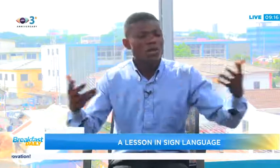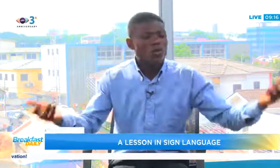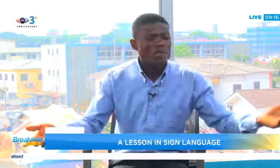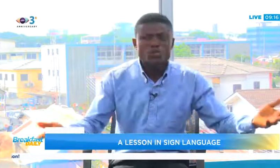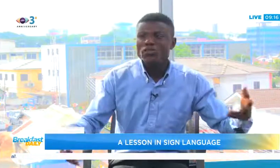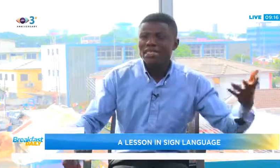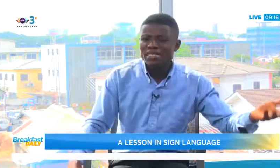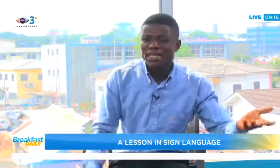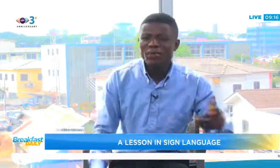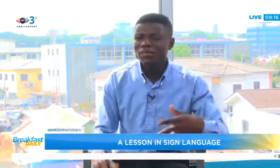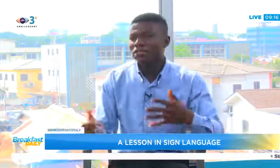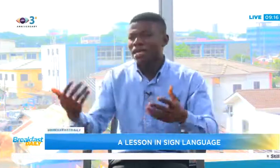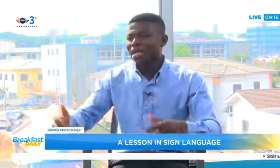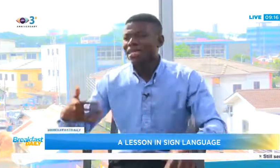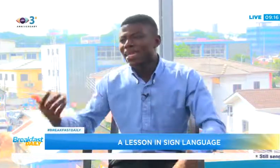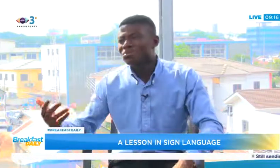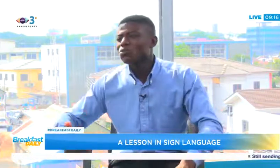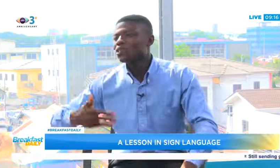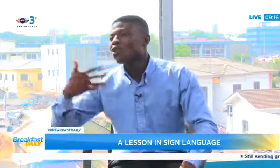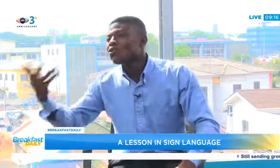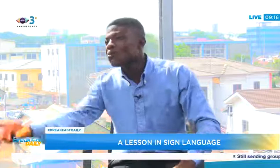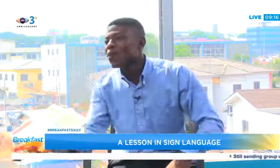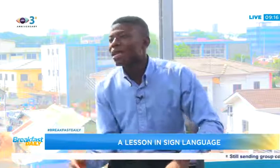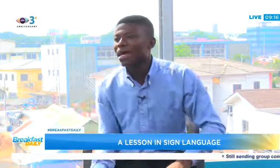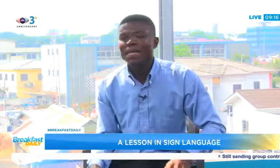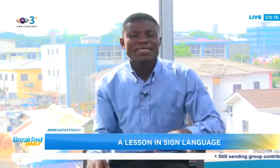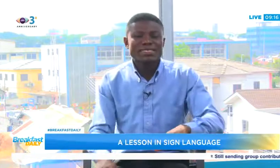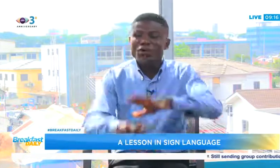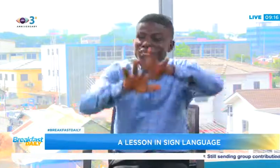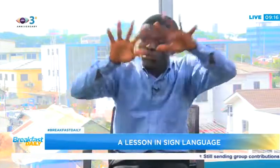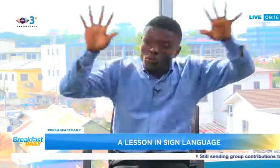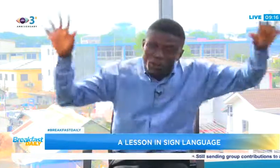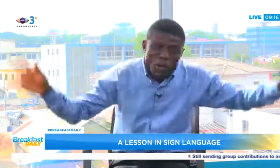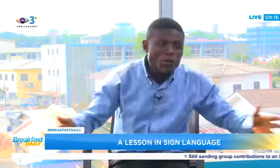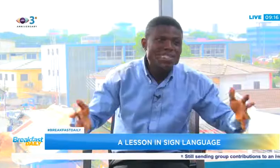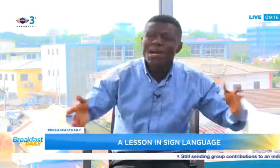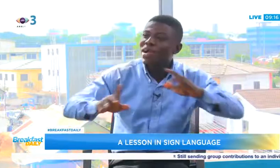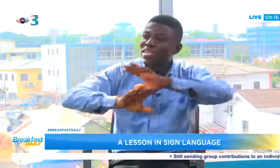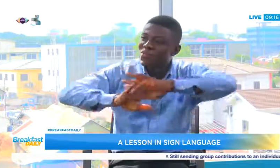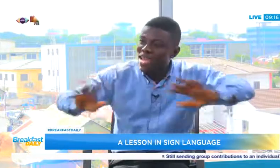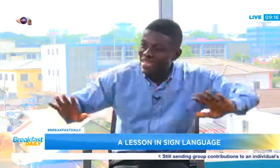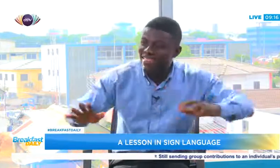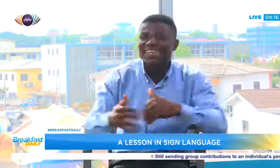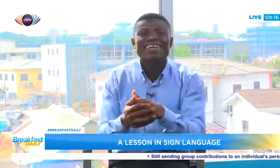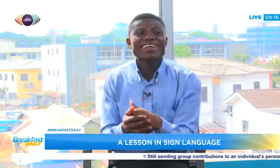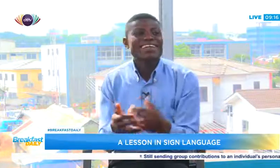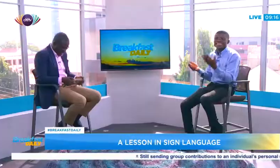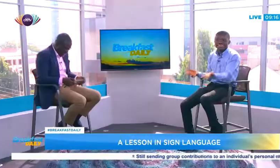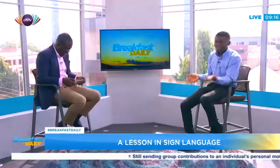why should you learn sign language? And then that be person who woman just a course is baby bell now one year be sign language